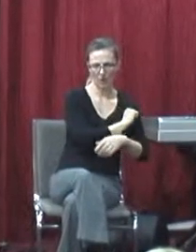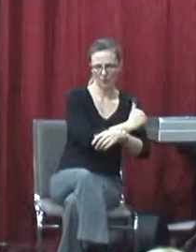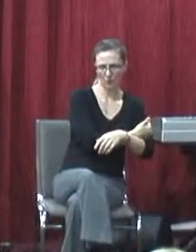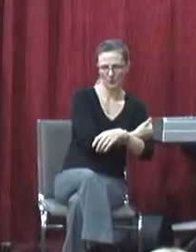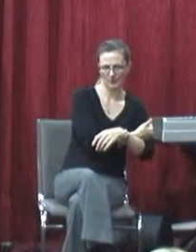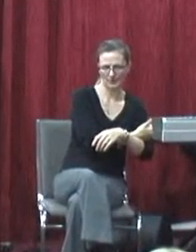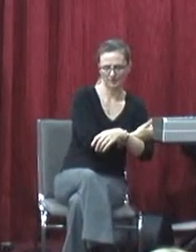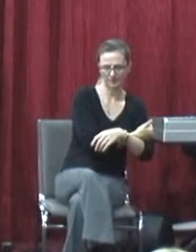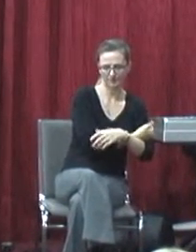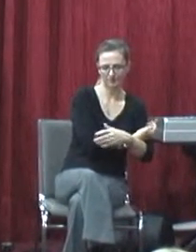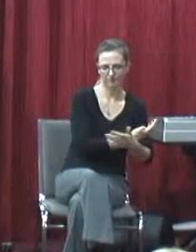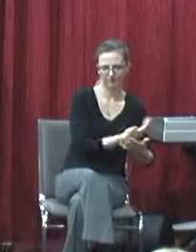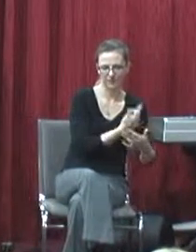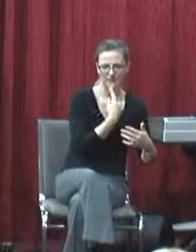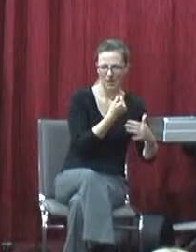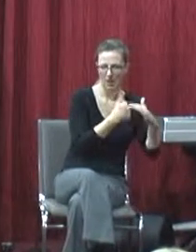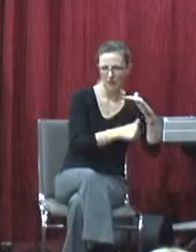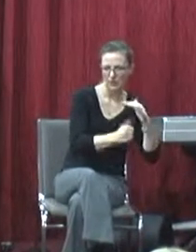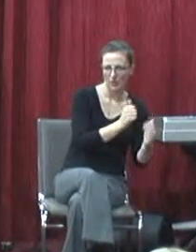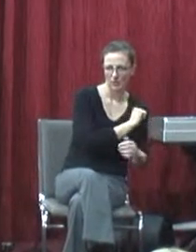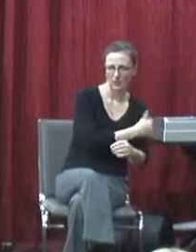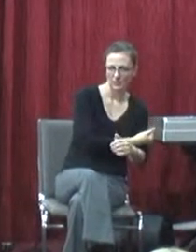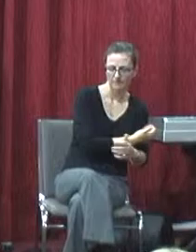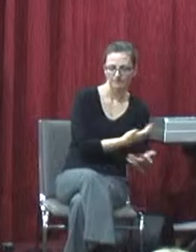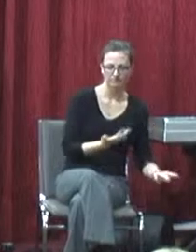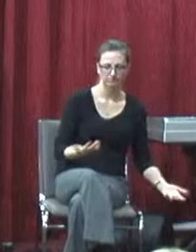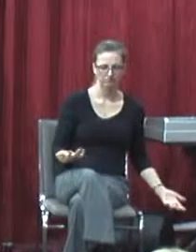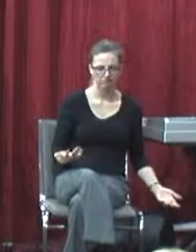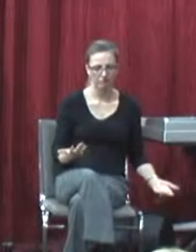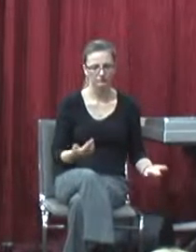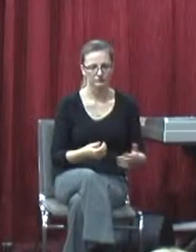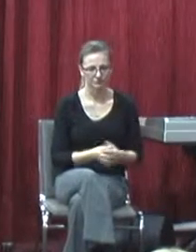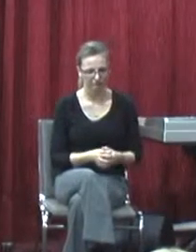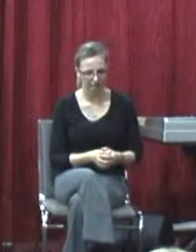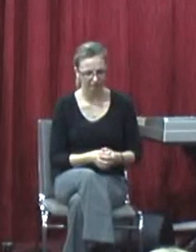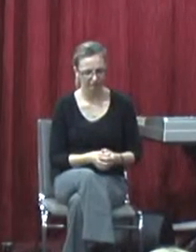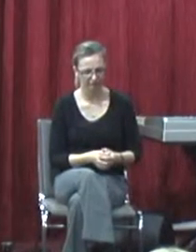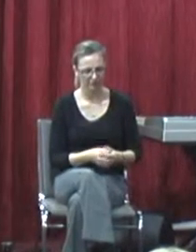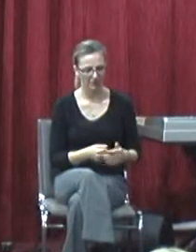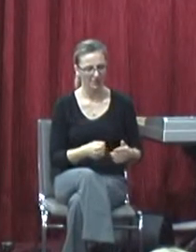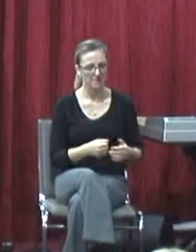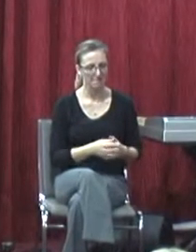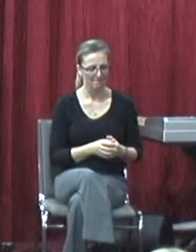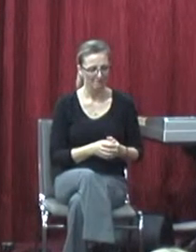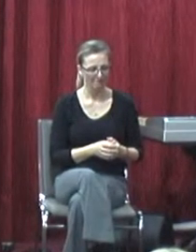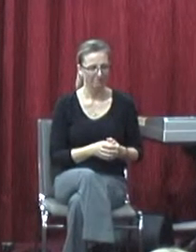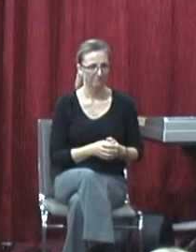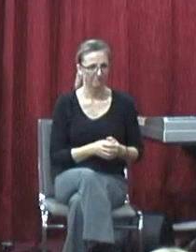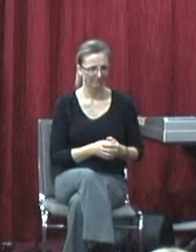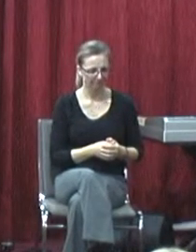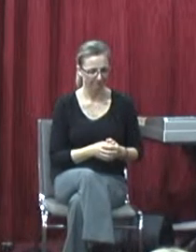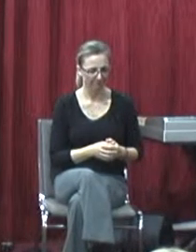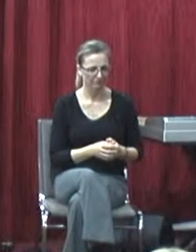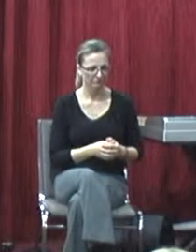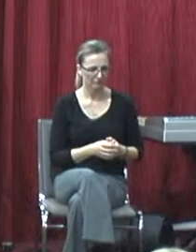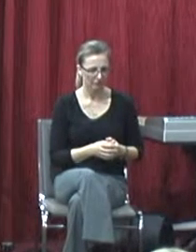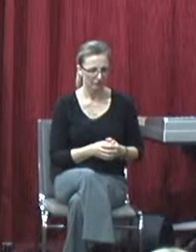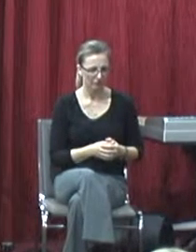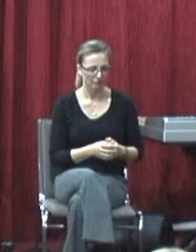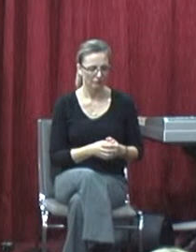in authority. I tell soldiers to do this and they do it, right? But it doesn't say that. It says, I am a man